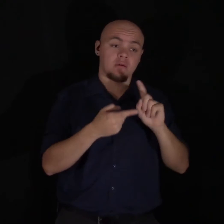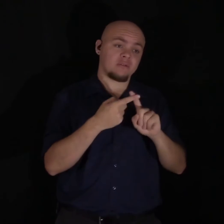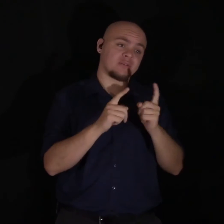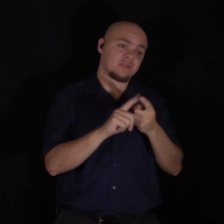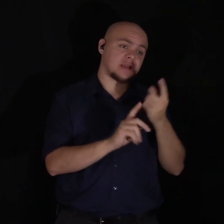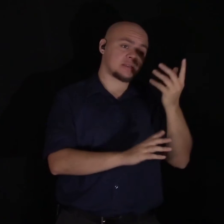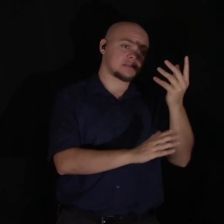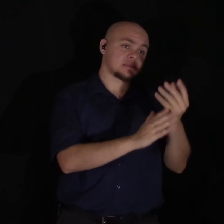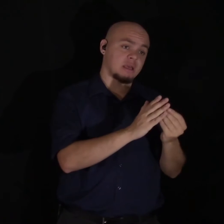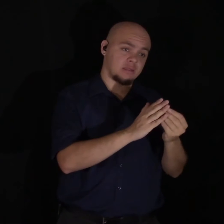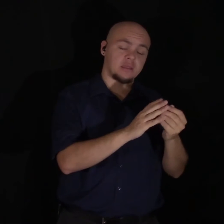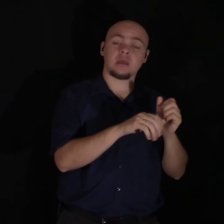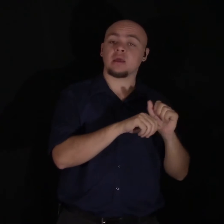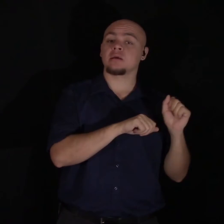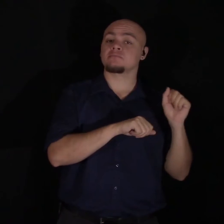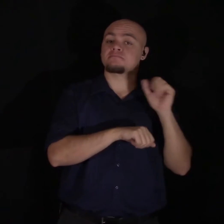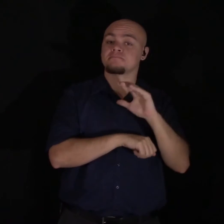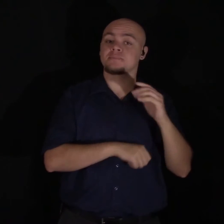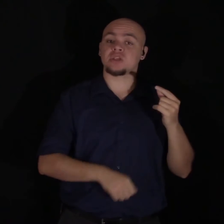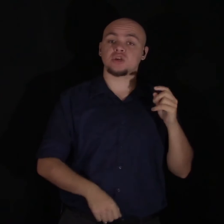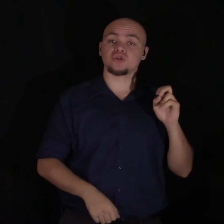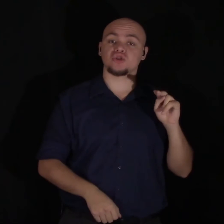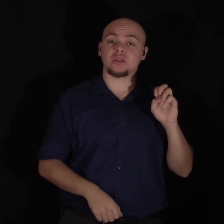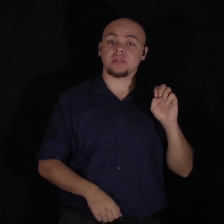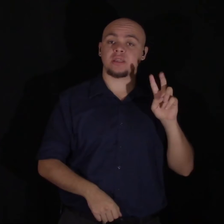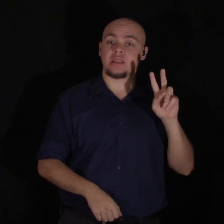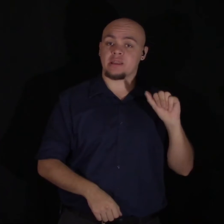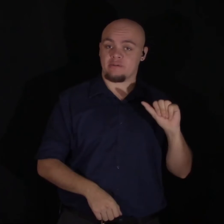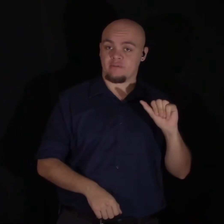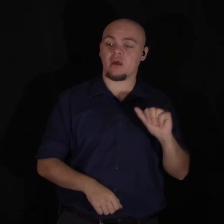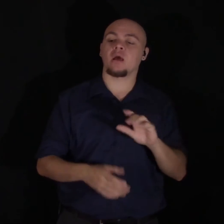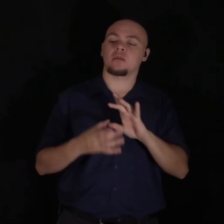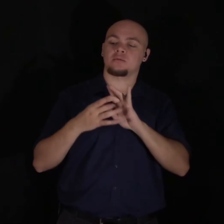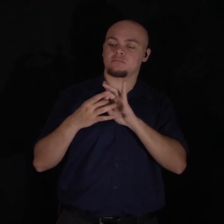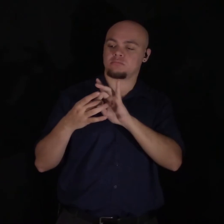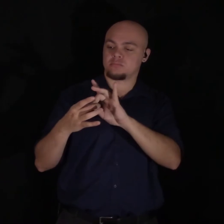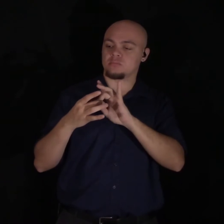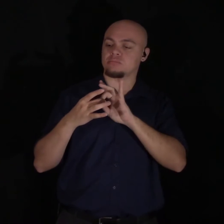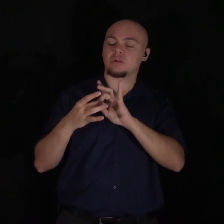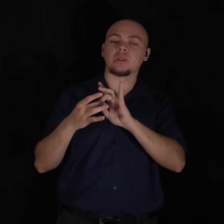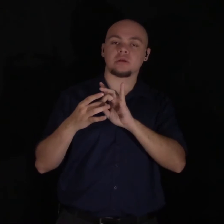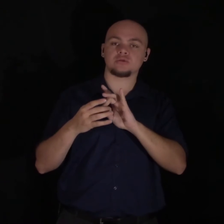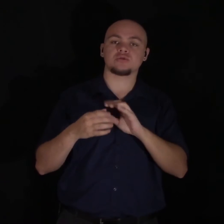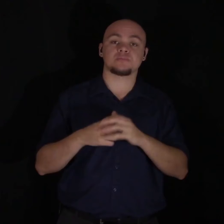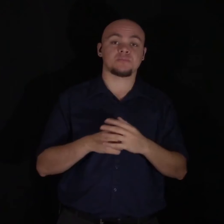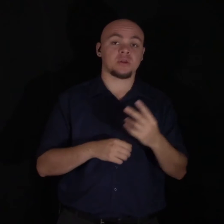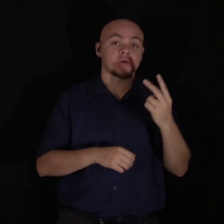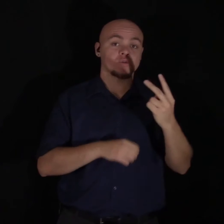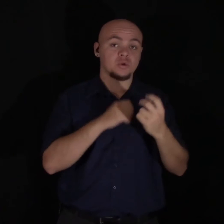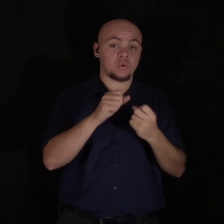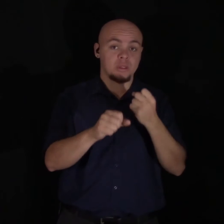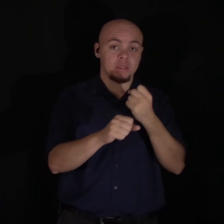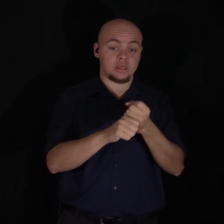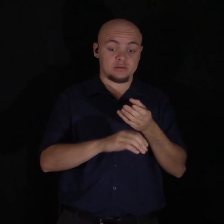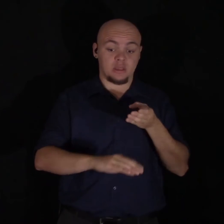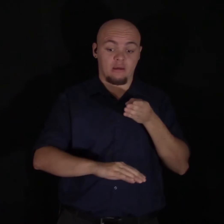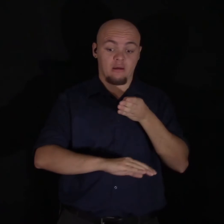to Geneva and placed her under the protection of a relation. 2 years after this event,